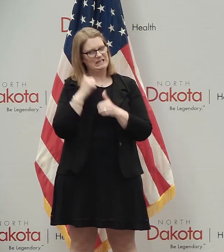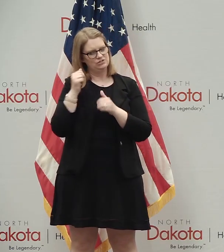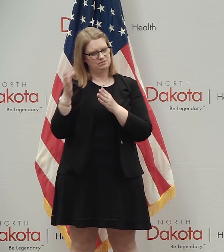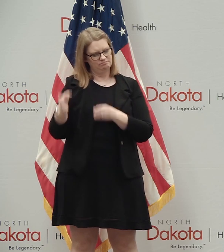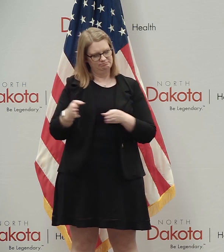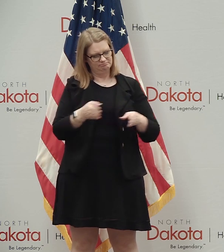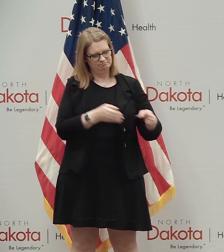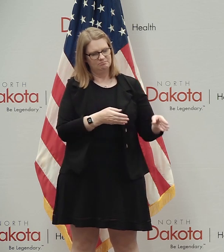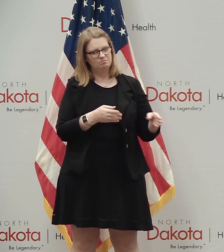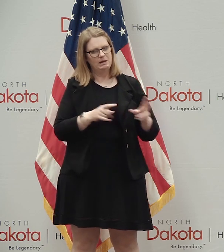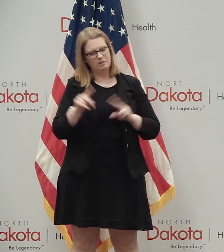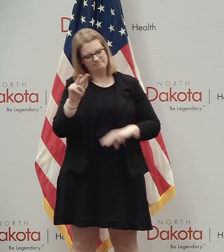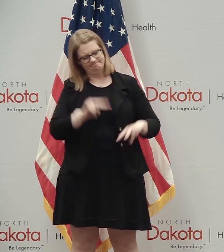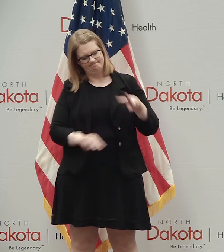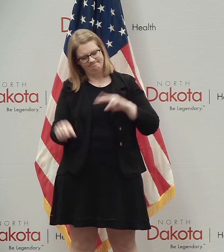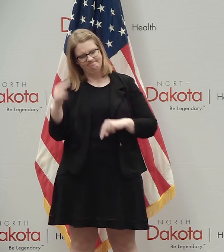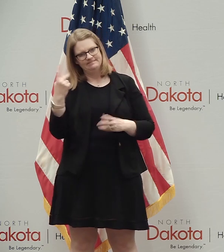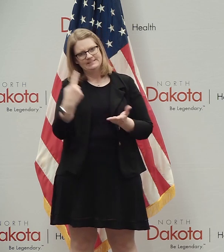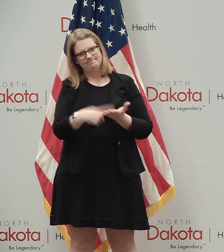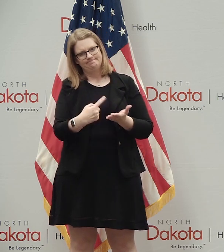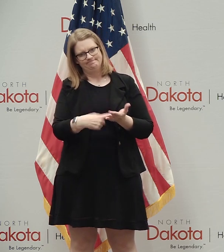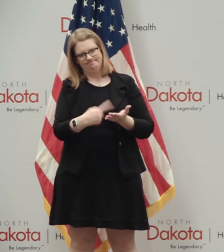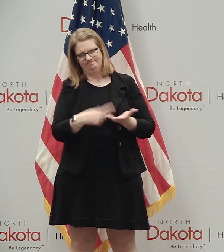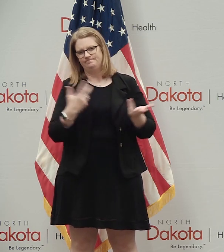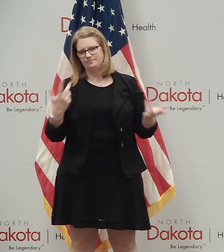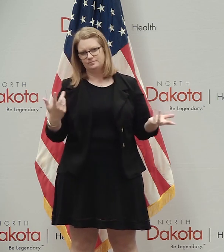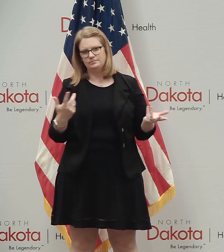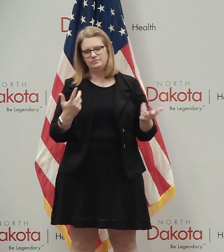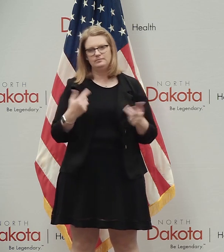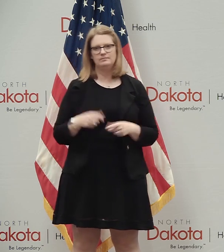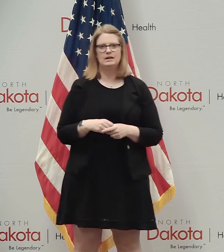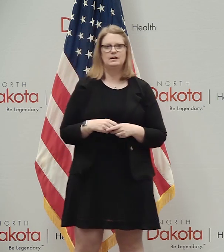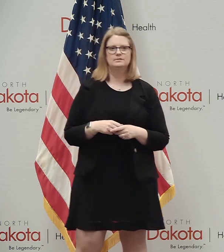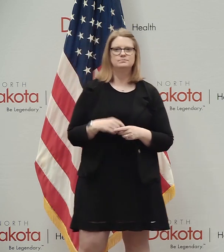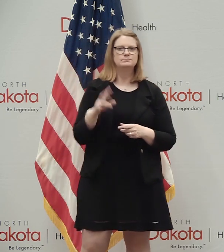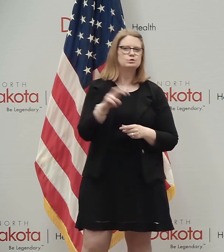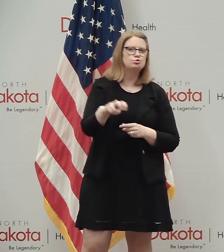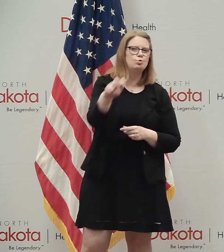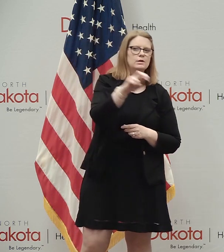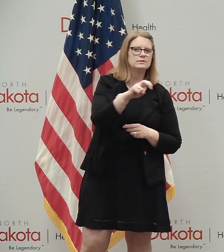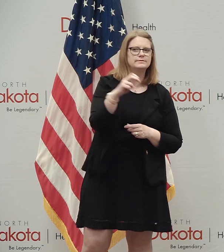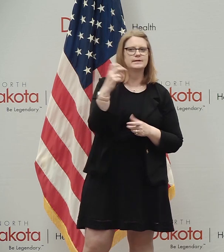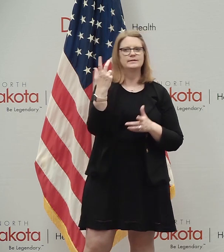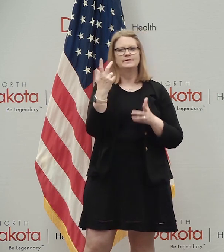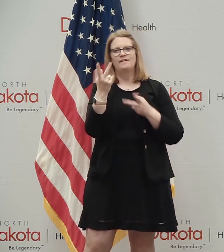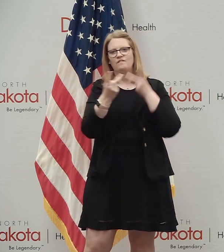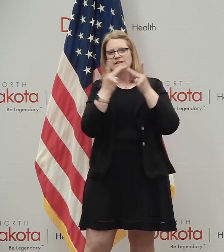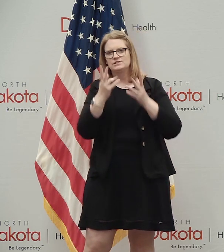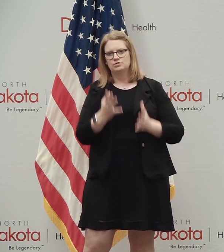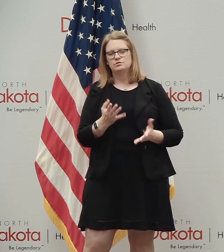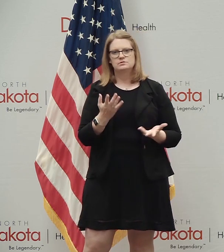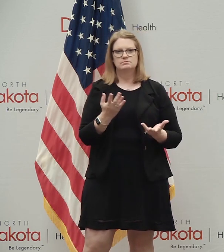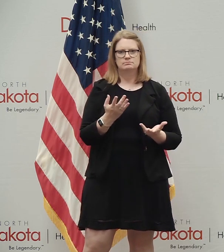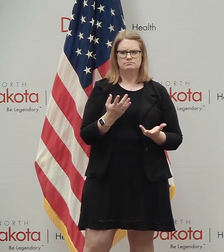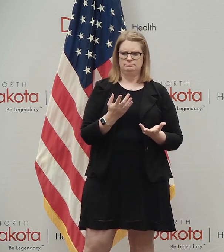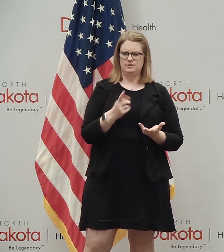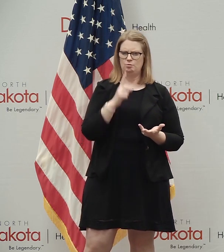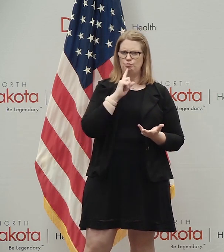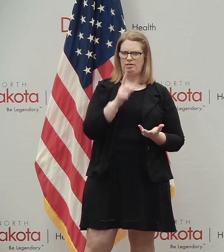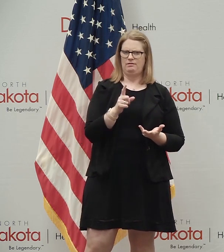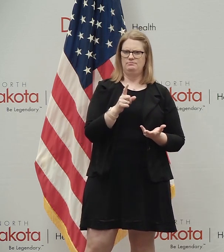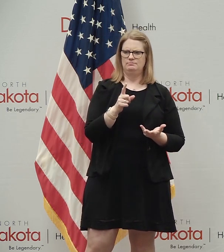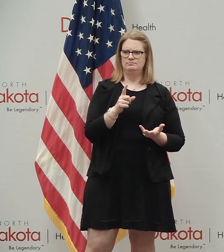as outside visitation and tours are something we would certainly want